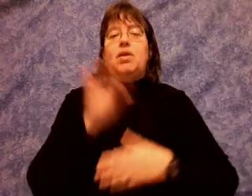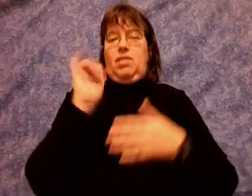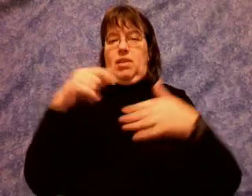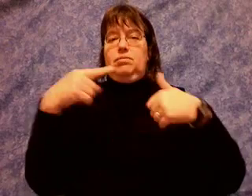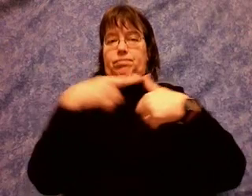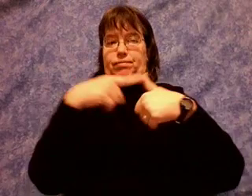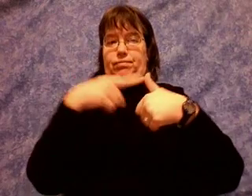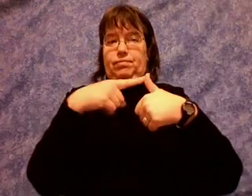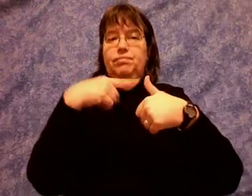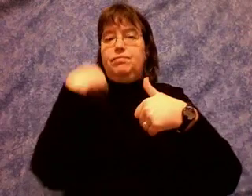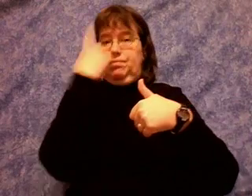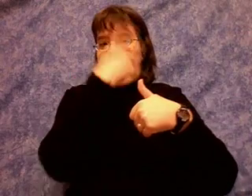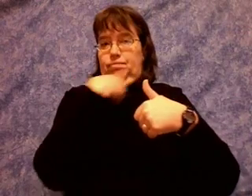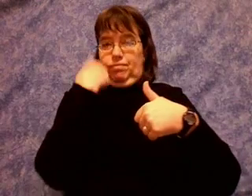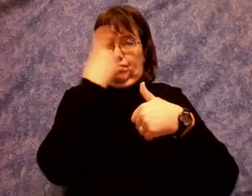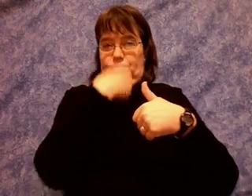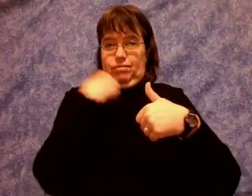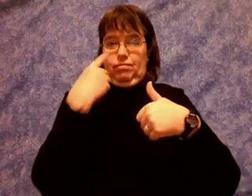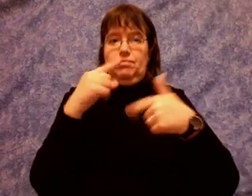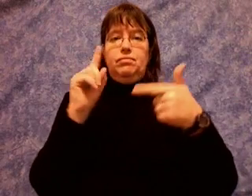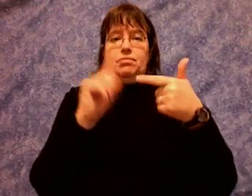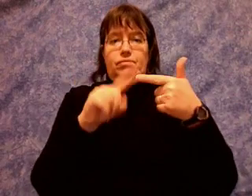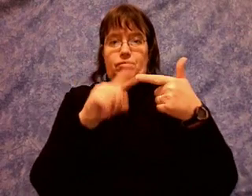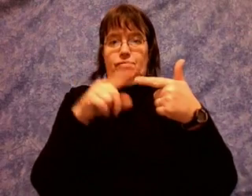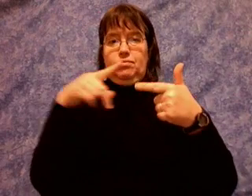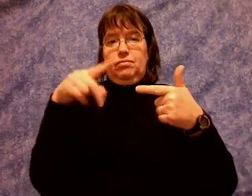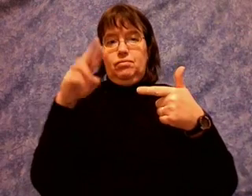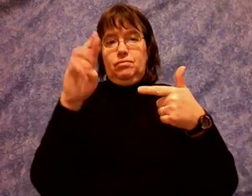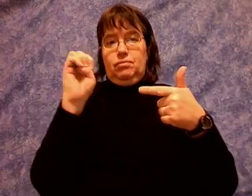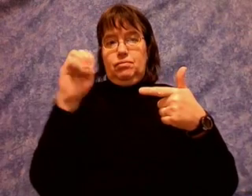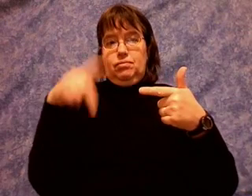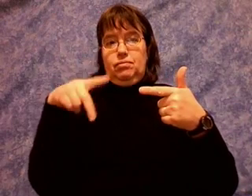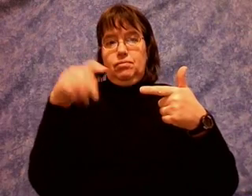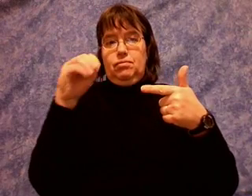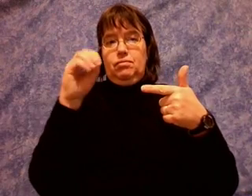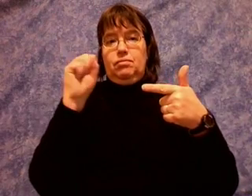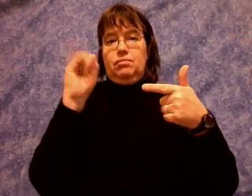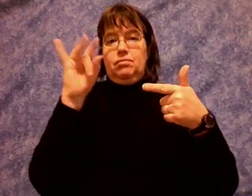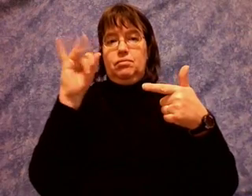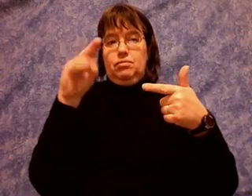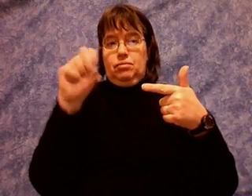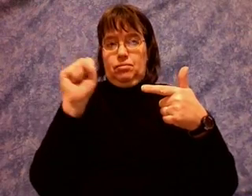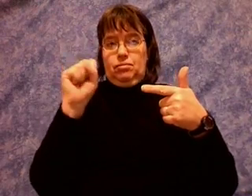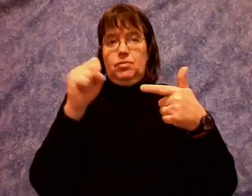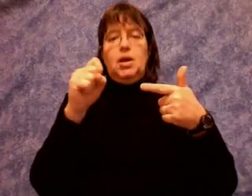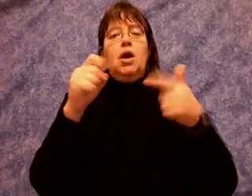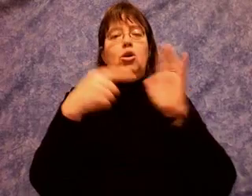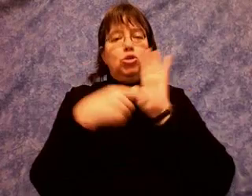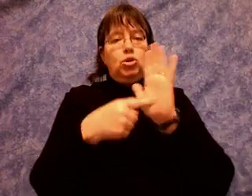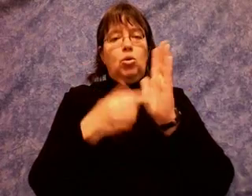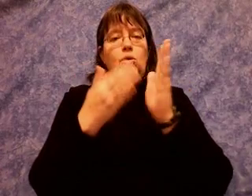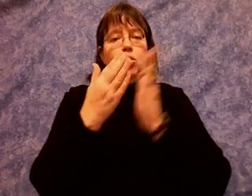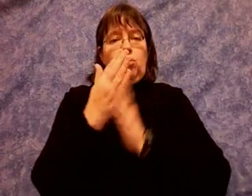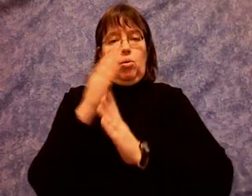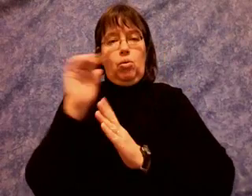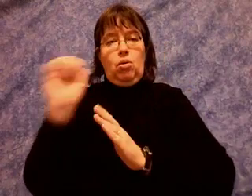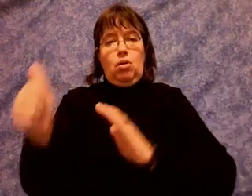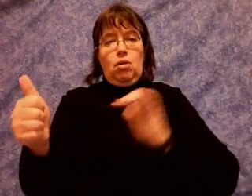All right? That's the first point that I wanted to talk with you about, and that's the face. And the second point is prepositions,